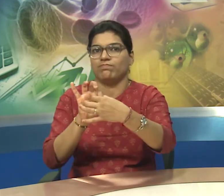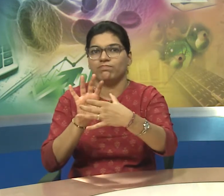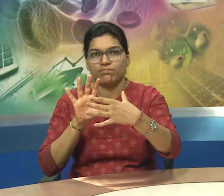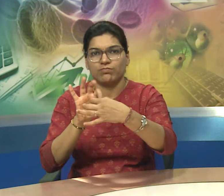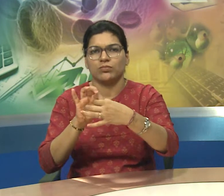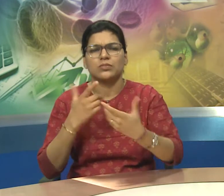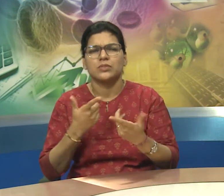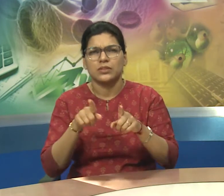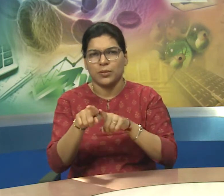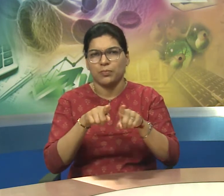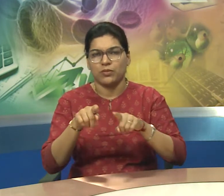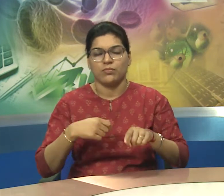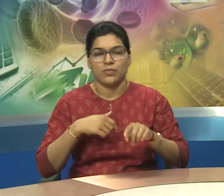Channel.